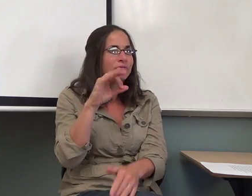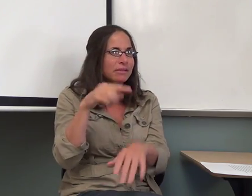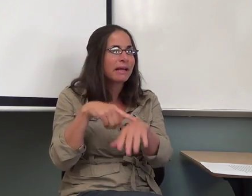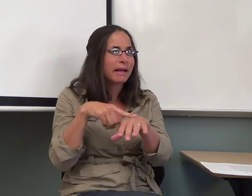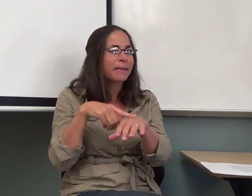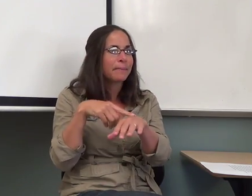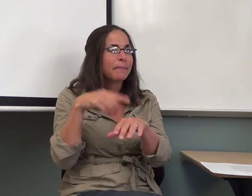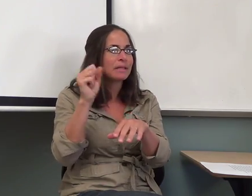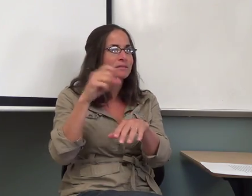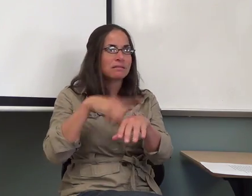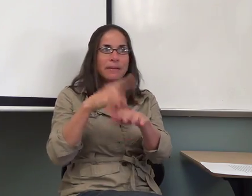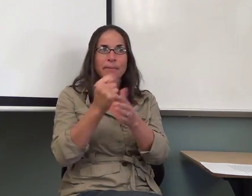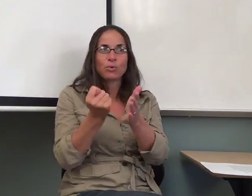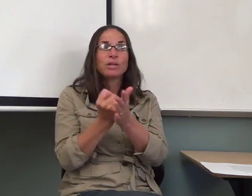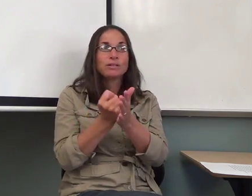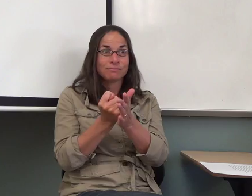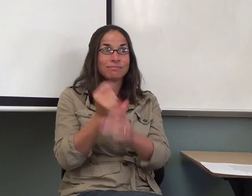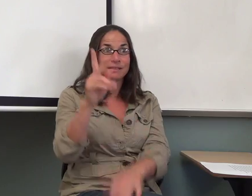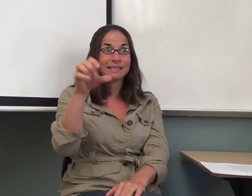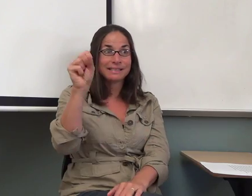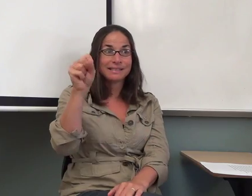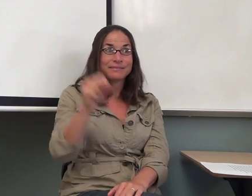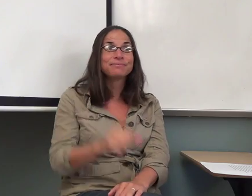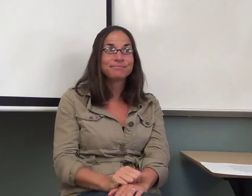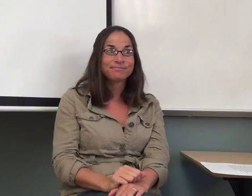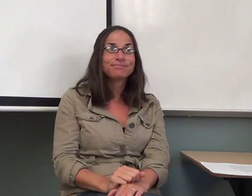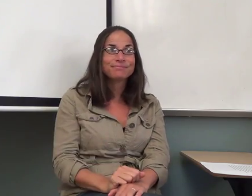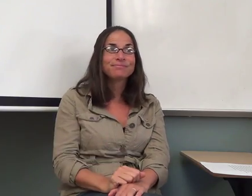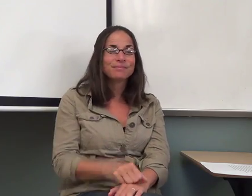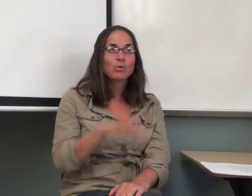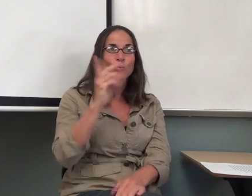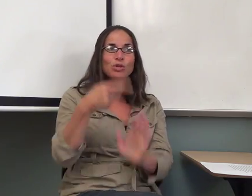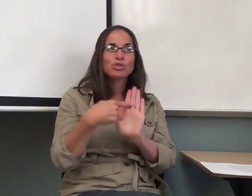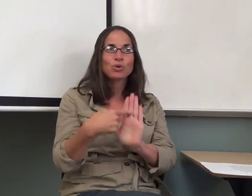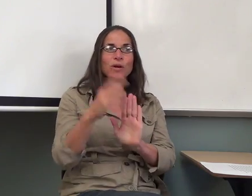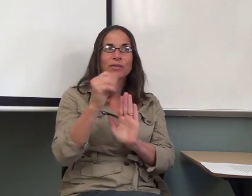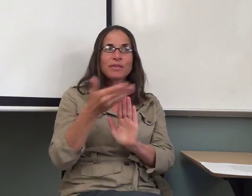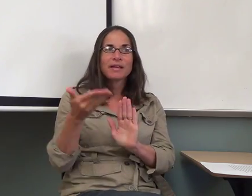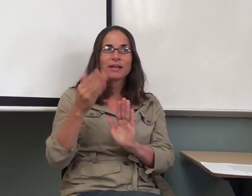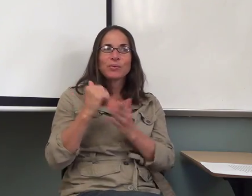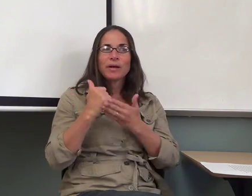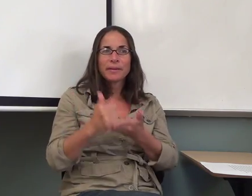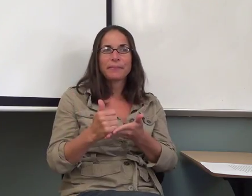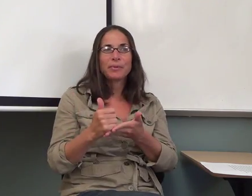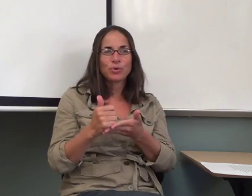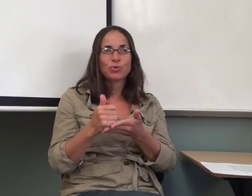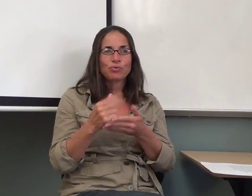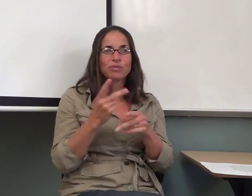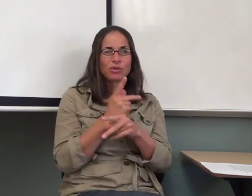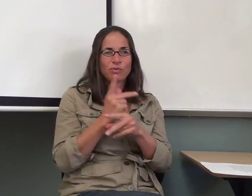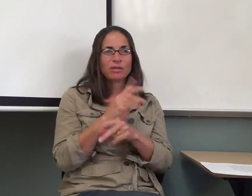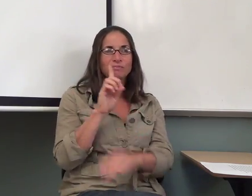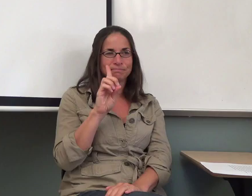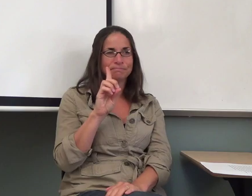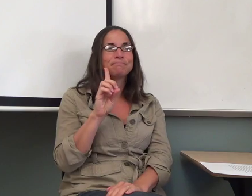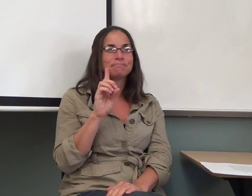time period. And I want to show you something else that will indicate nouns too. It'll help you as well. So we'll do that in just a minute, and then we'll take our break,